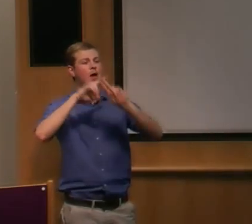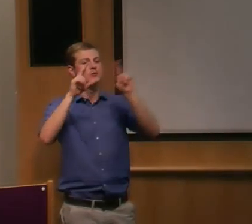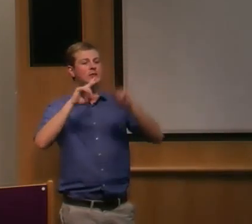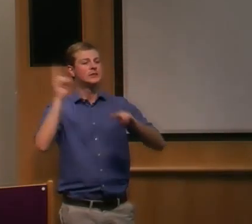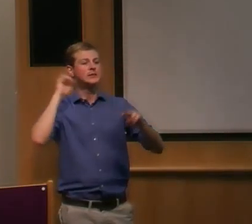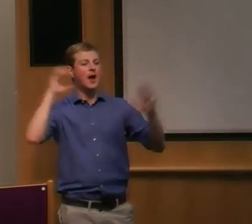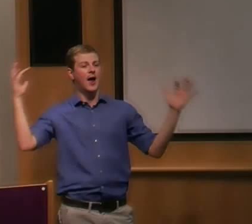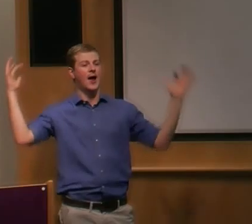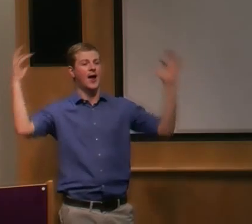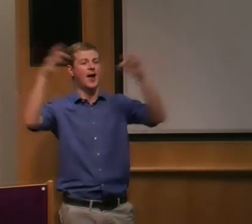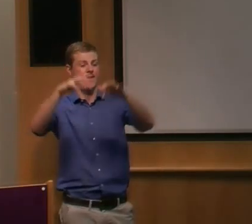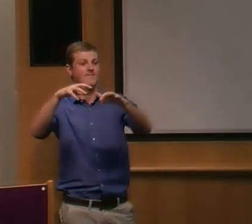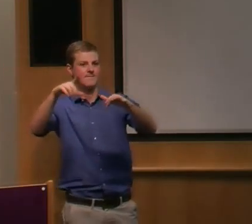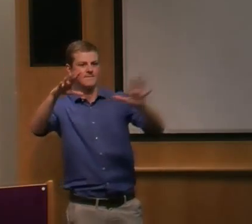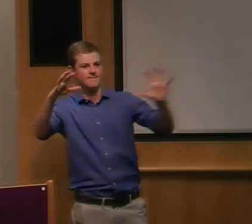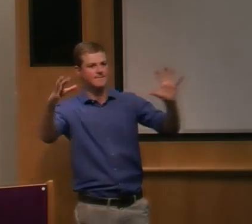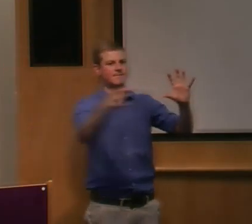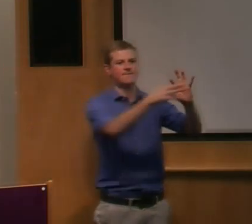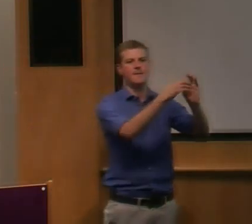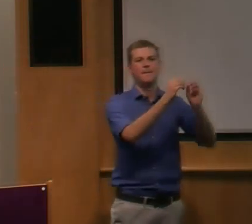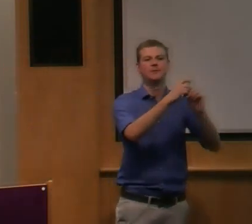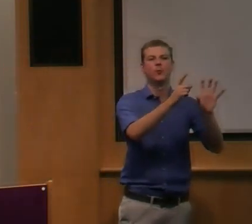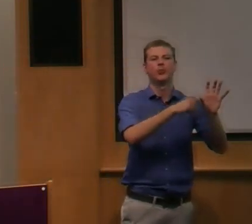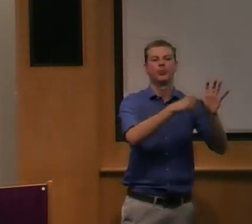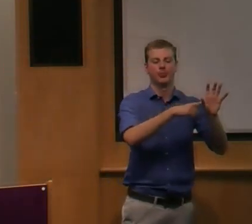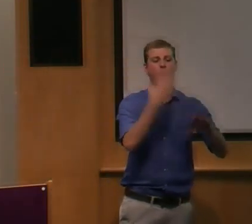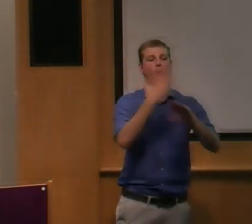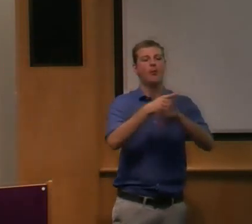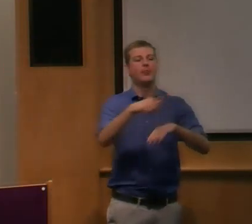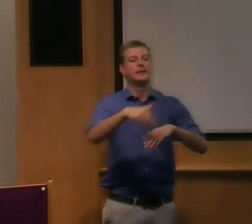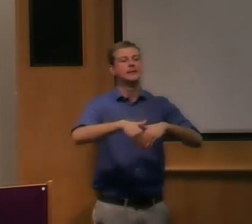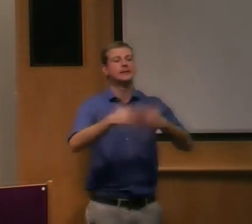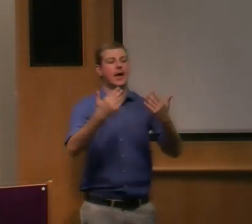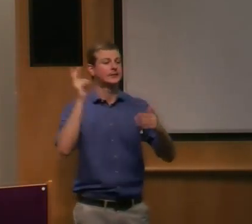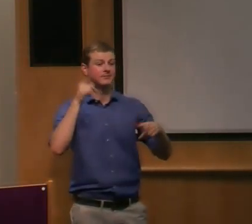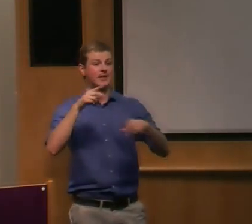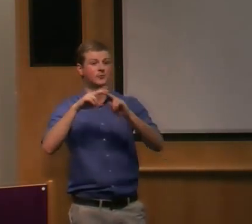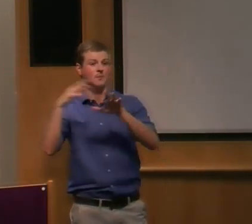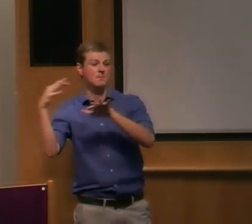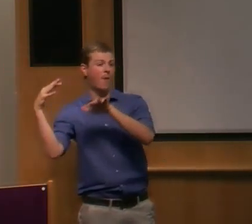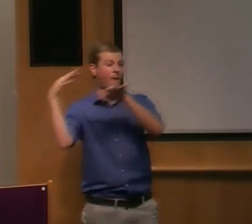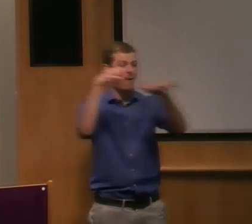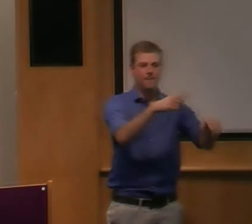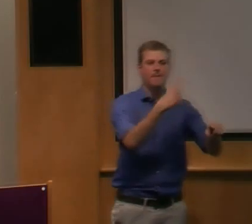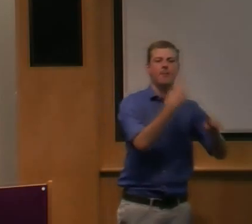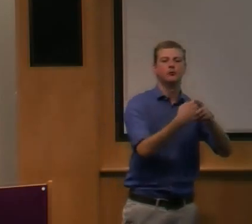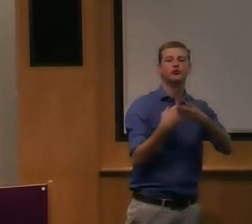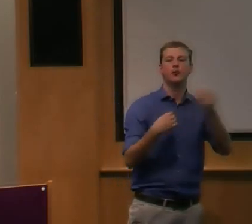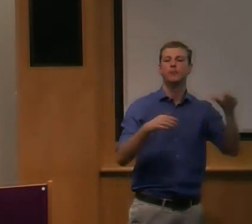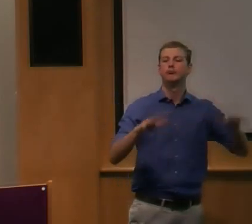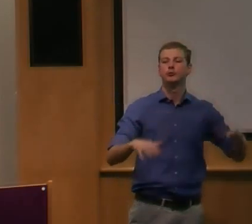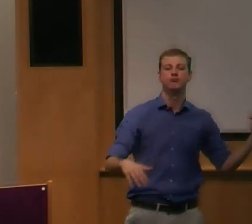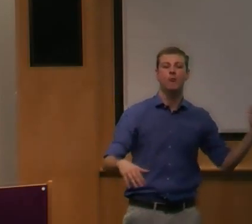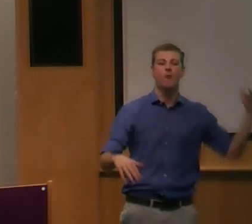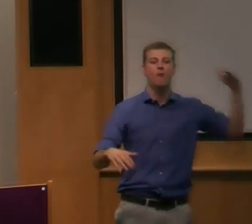DFCE is having an international event there. So we're dovetailing with the BDA youth at the same time. So we'll have some